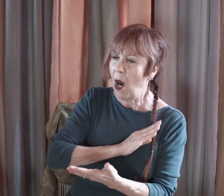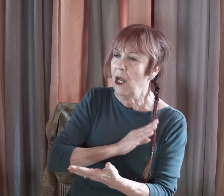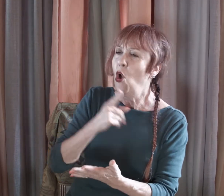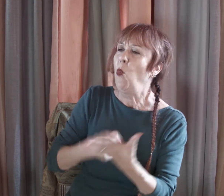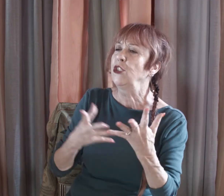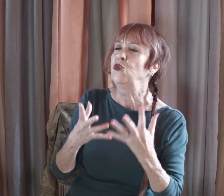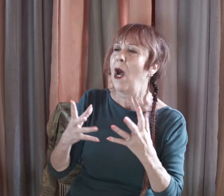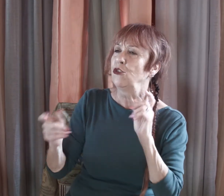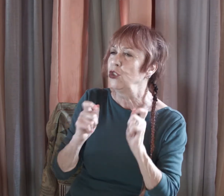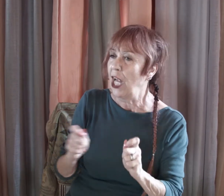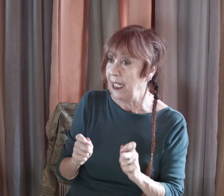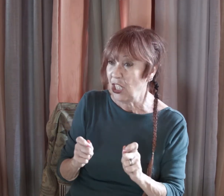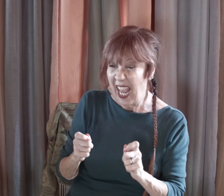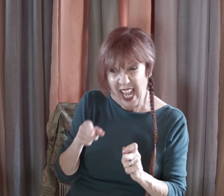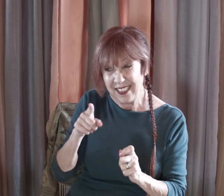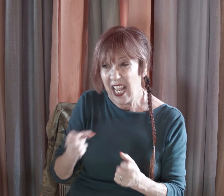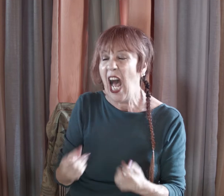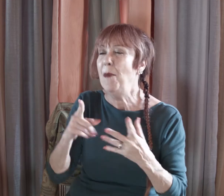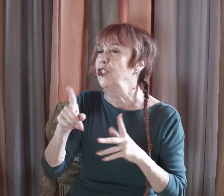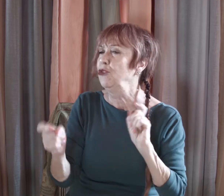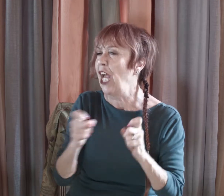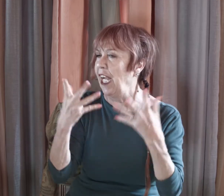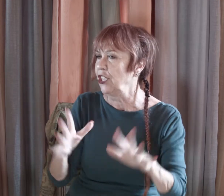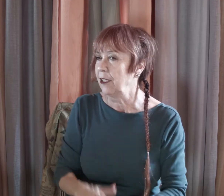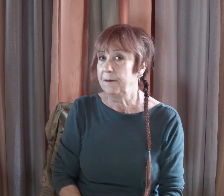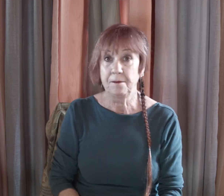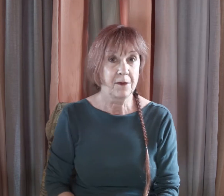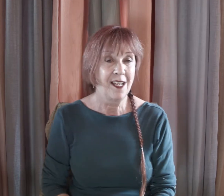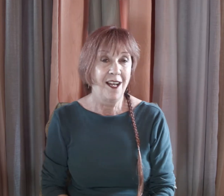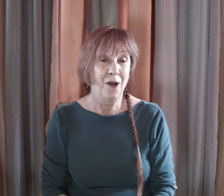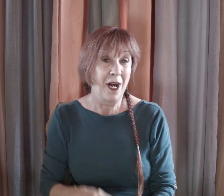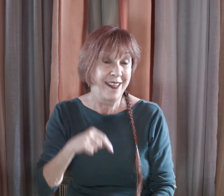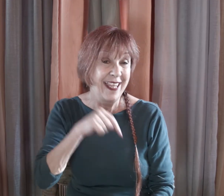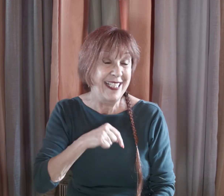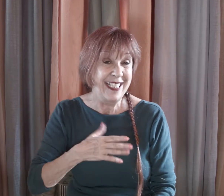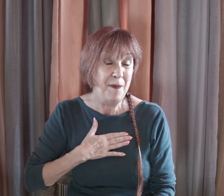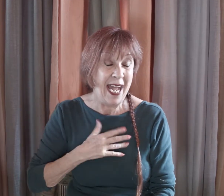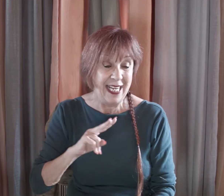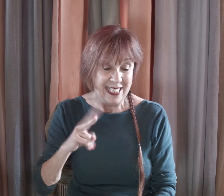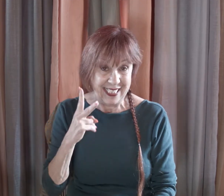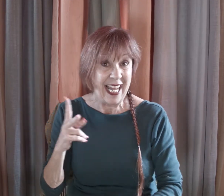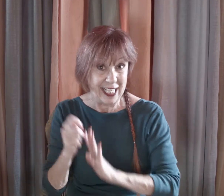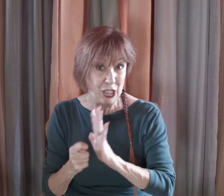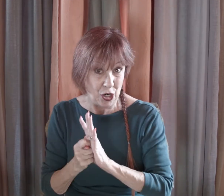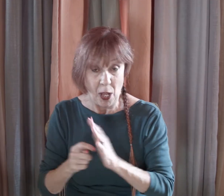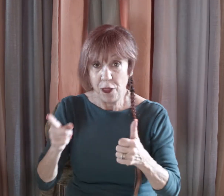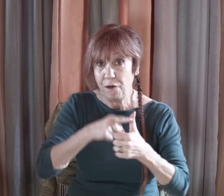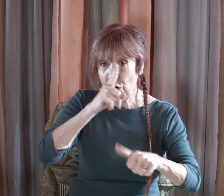even, what do you think you managed to change? Well, this is my second time on the school board. I know. The first time I was on the